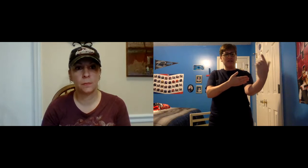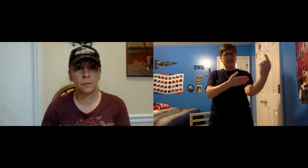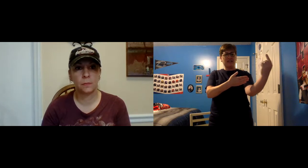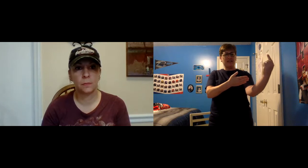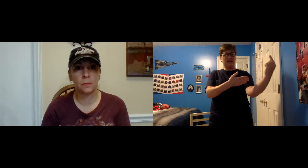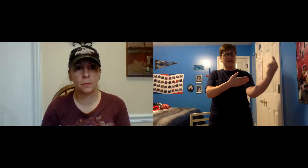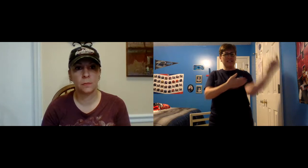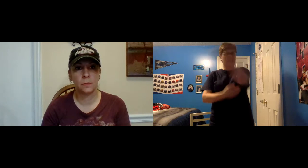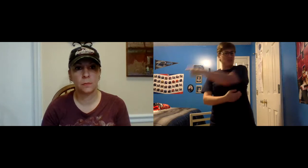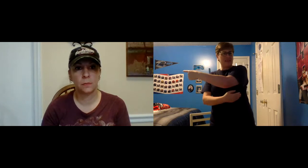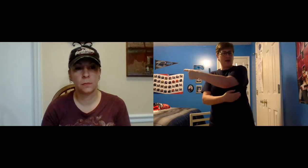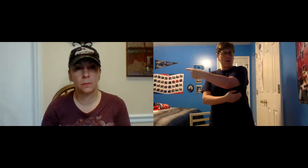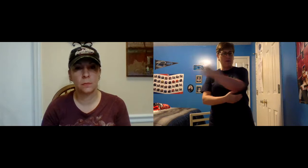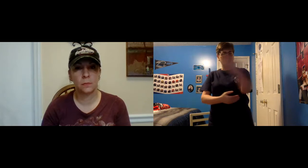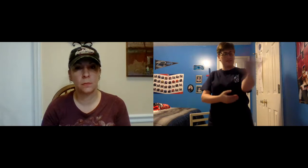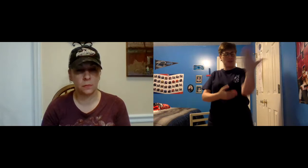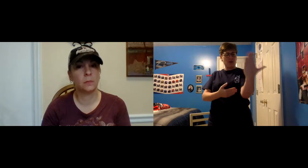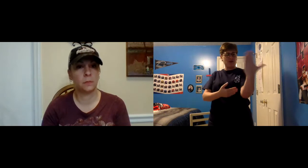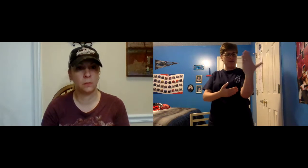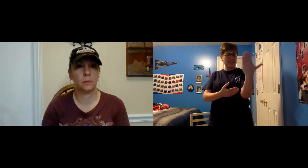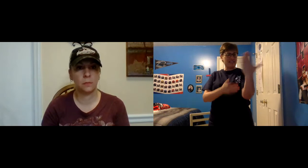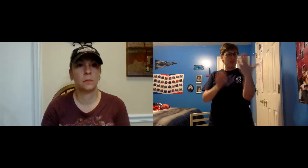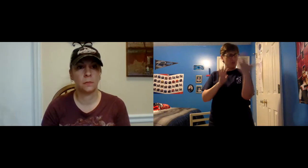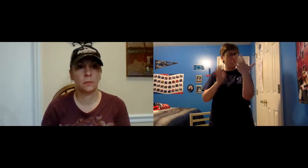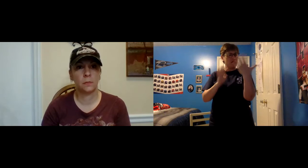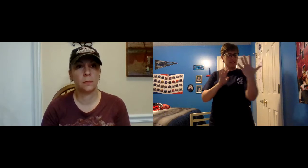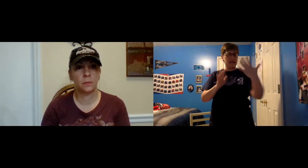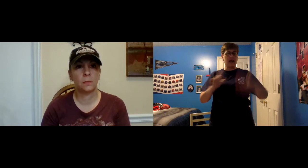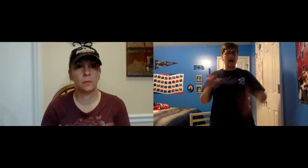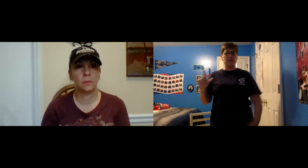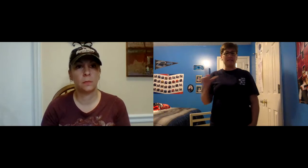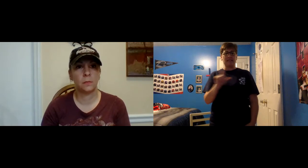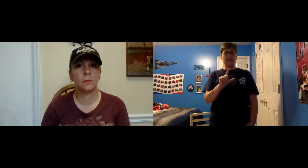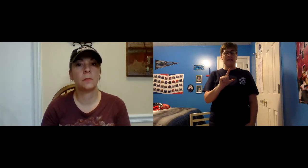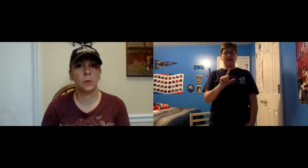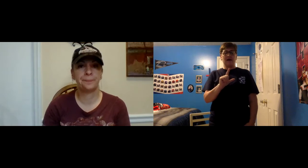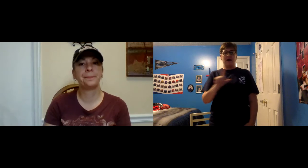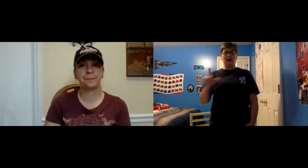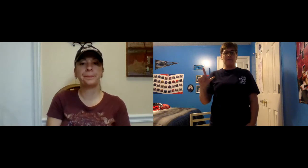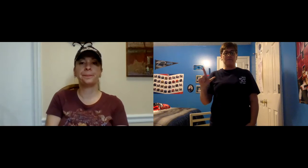they're thinking that it's actually that way because of the way they're facing you. You know, it looks kind of opposite.